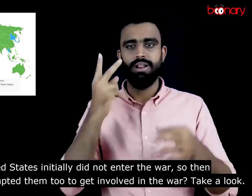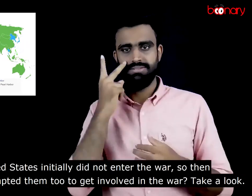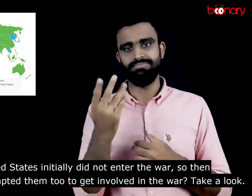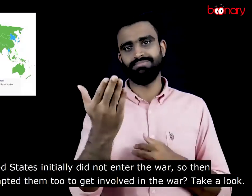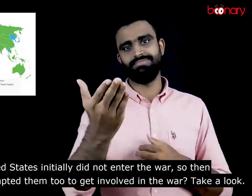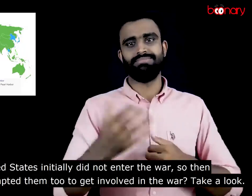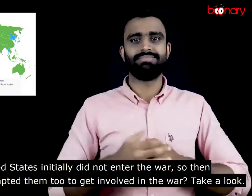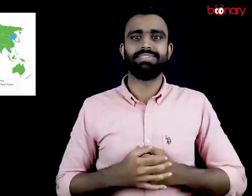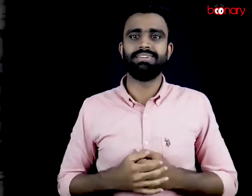Take a look.